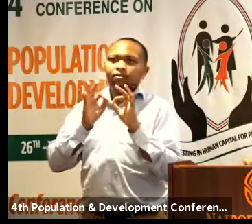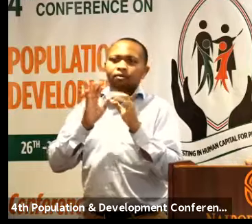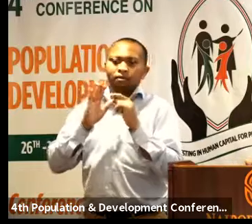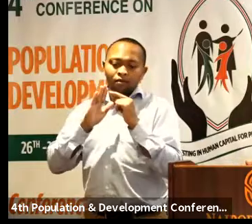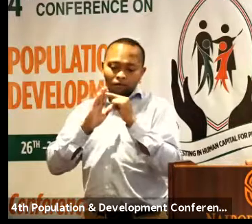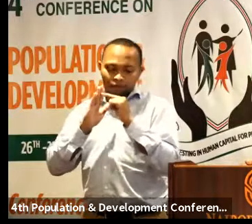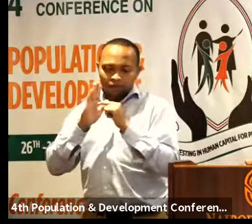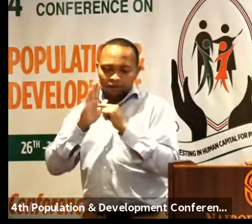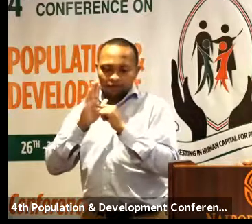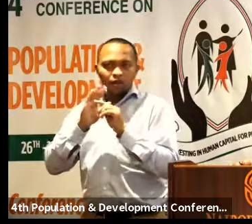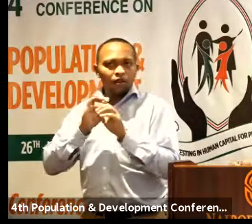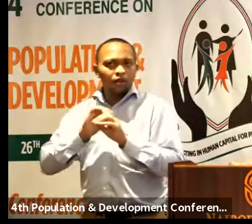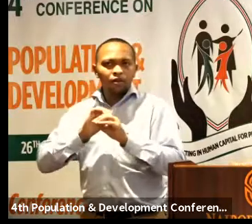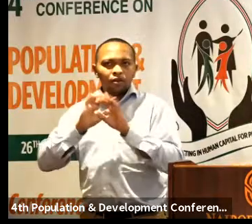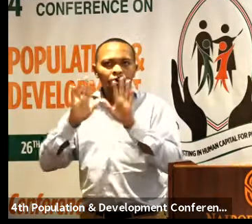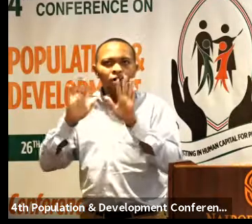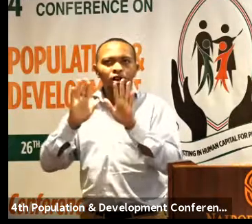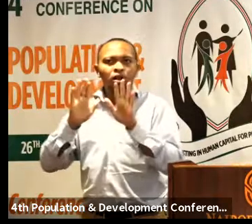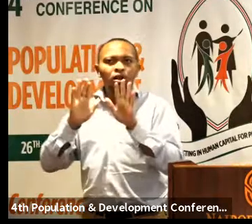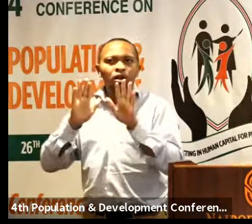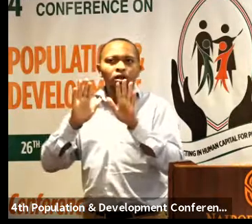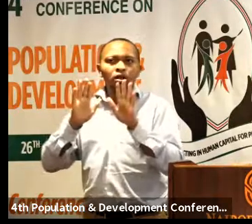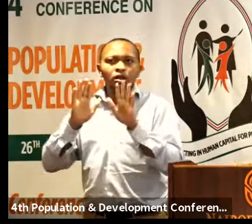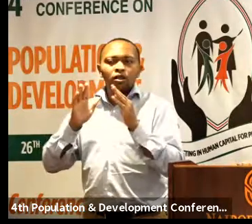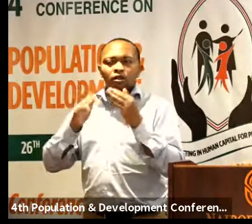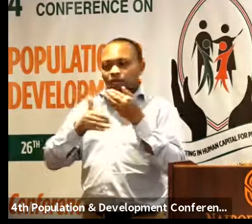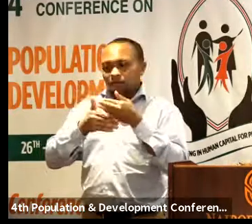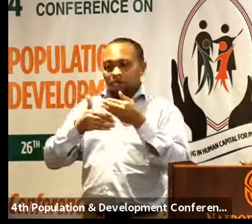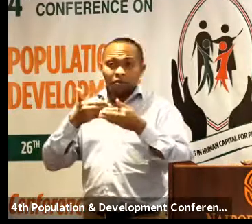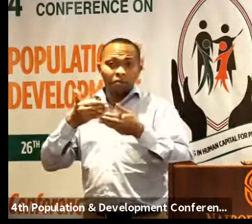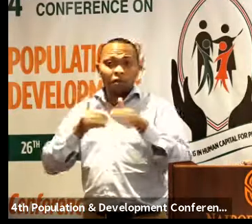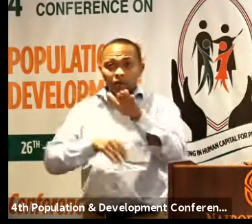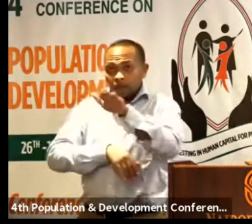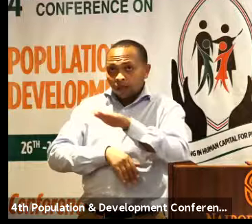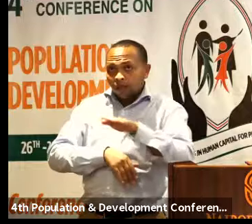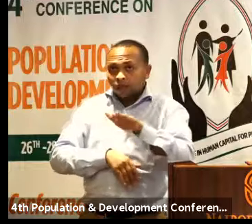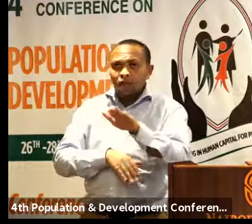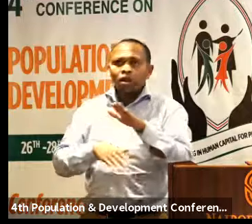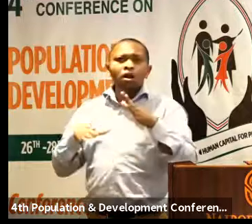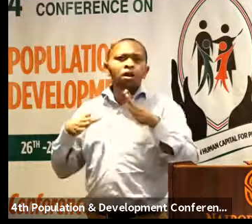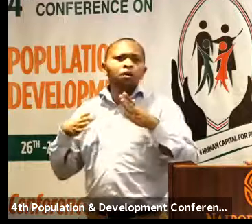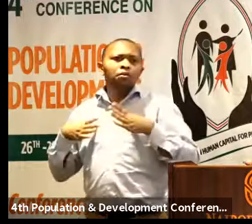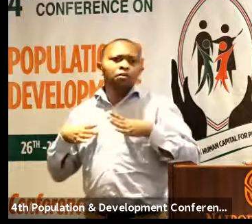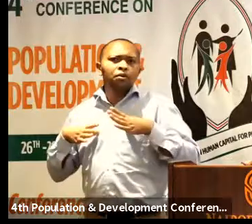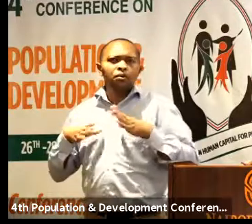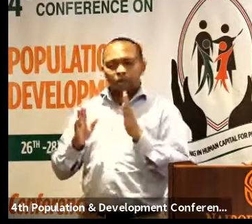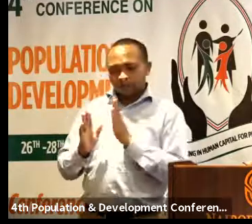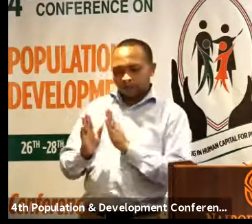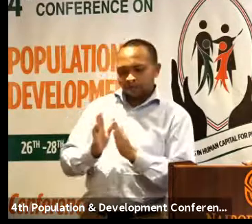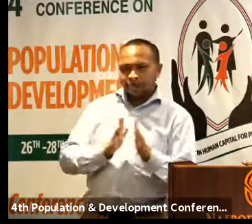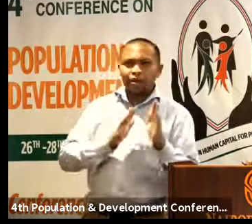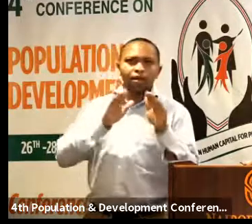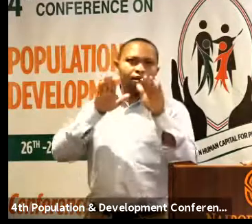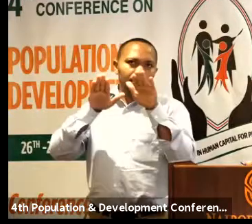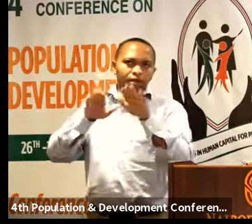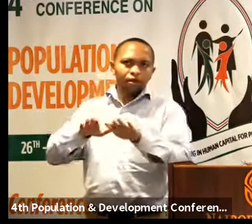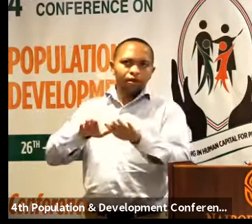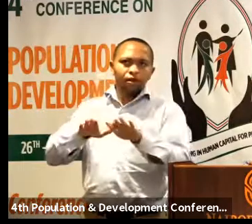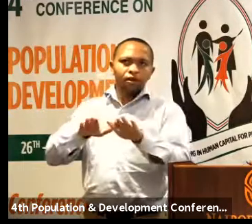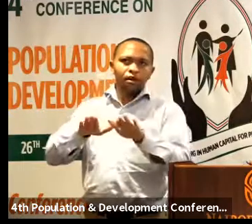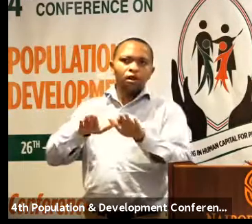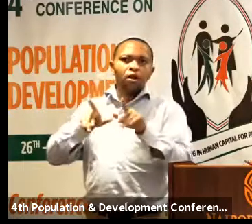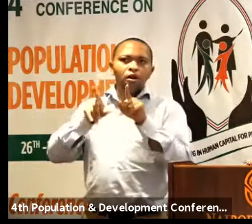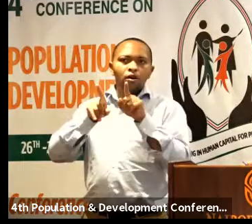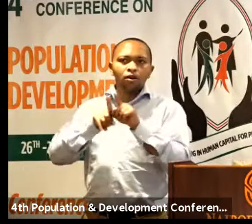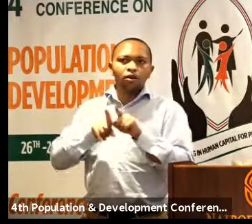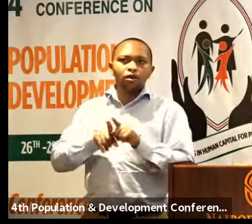highlighting the built environment where most people are in unplanned settlements and having high